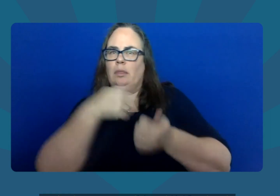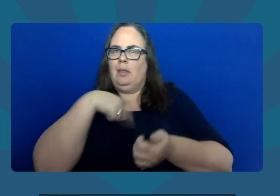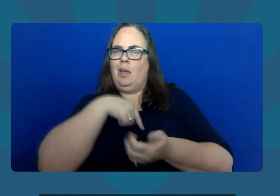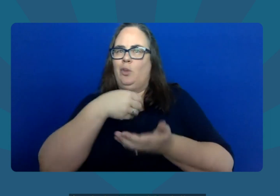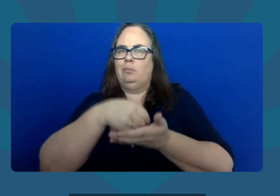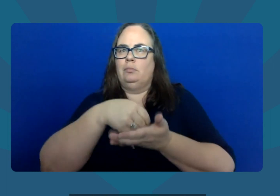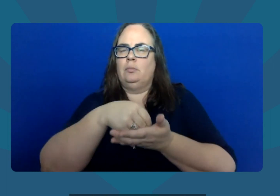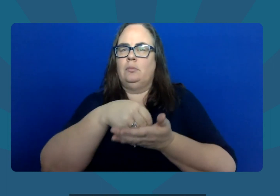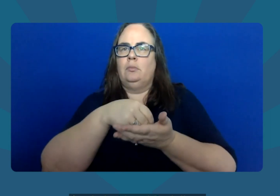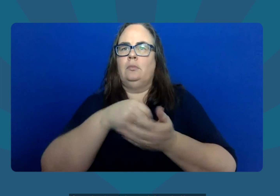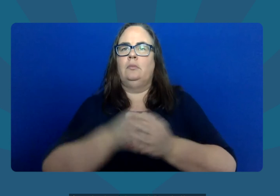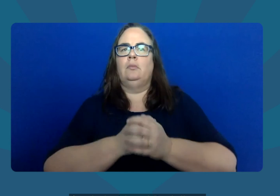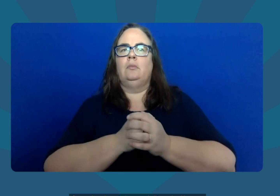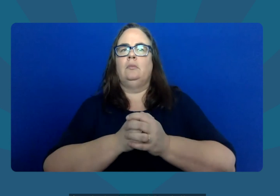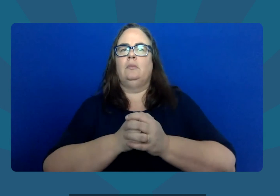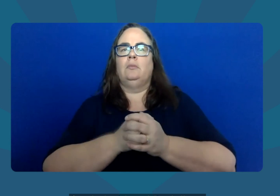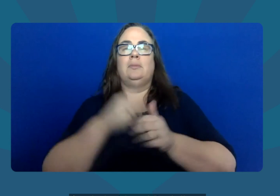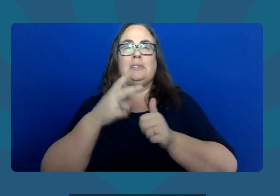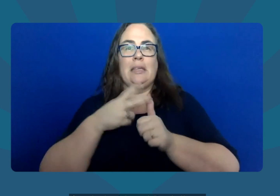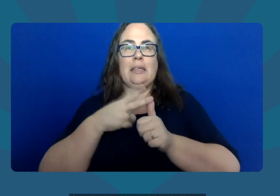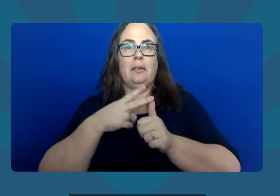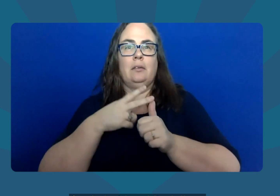schools funded with public dollars.